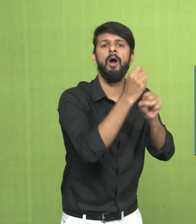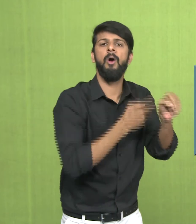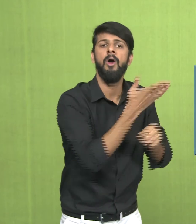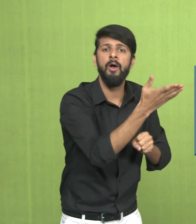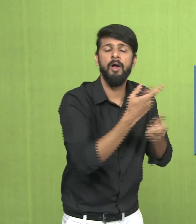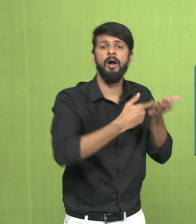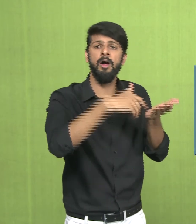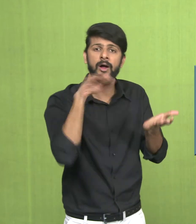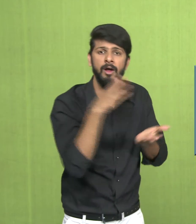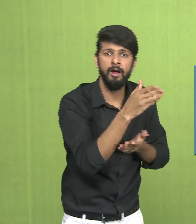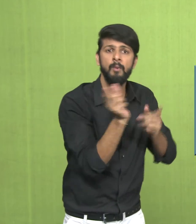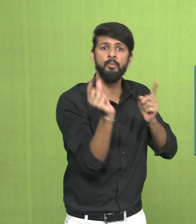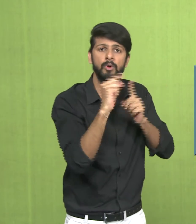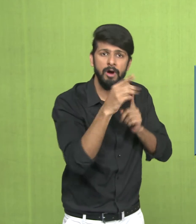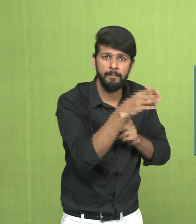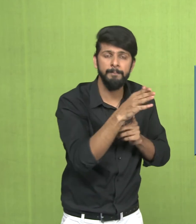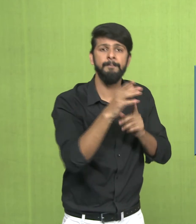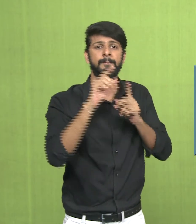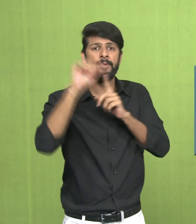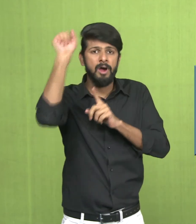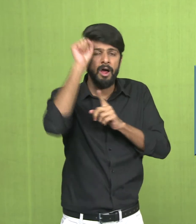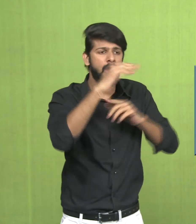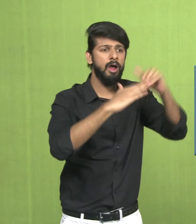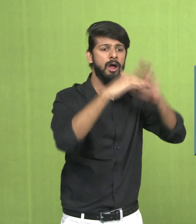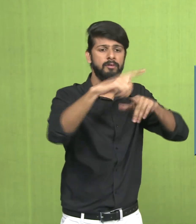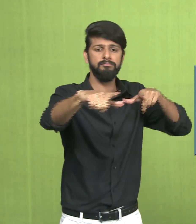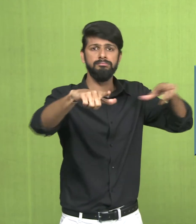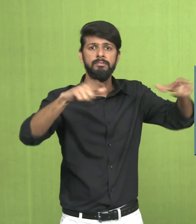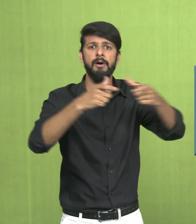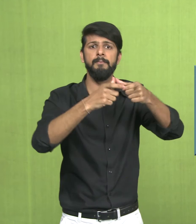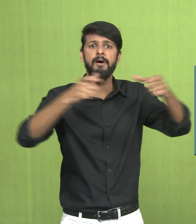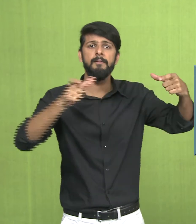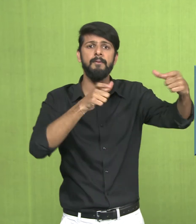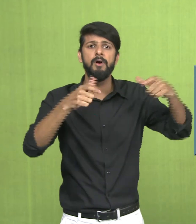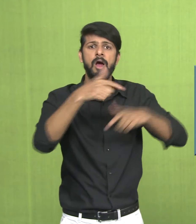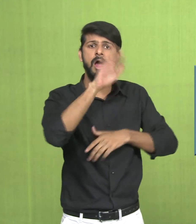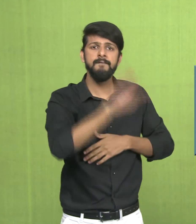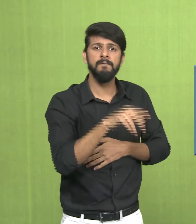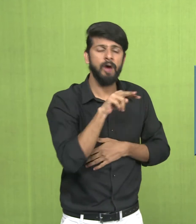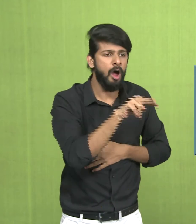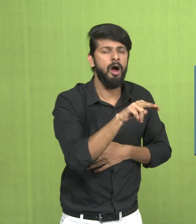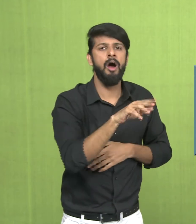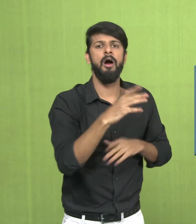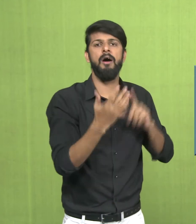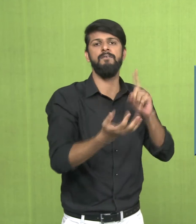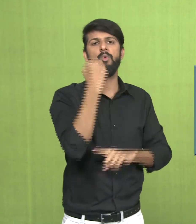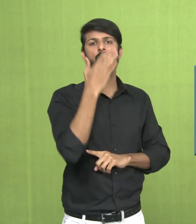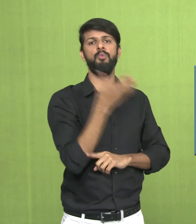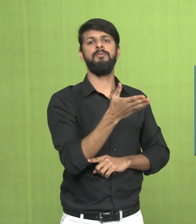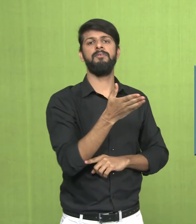So perhaps after excavation at Harappa and Mohenjo-daro, the teams must have thought that this is it, these are the places, but no, that